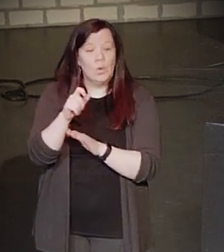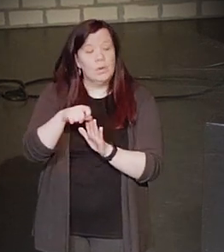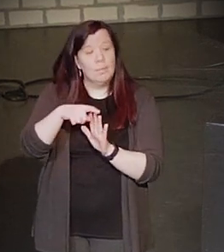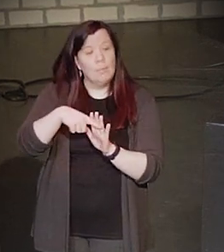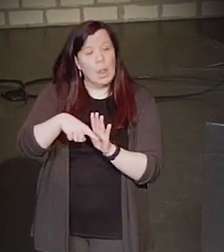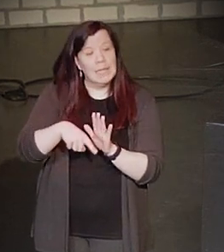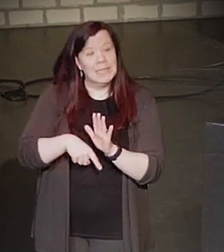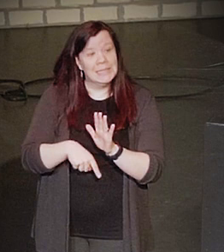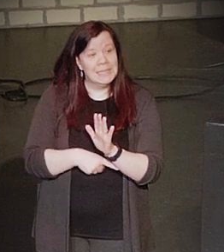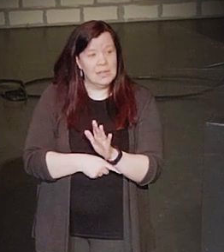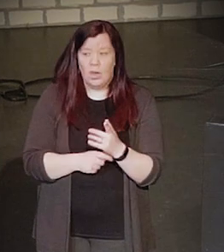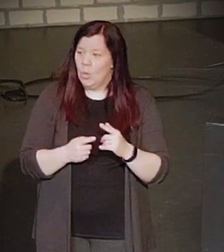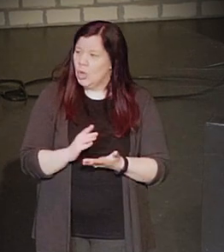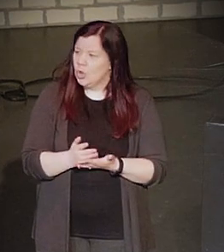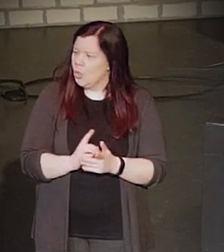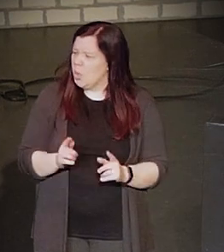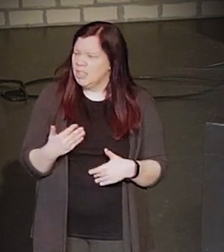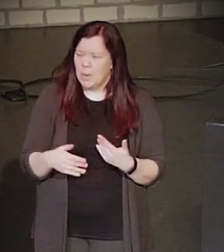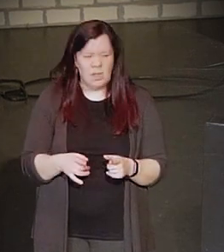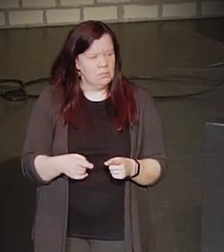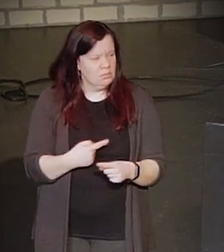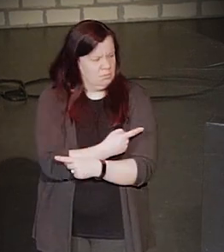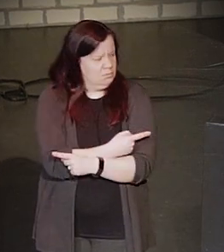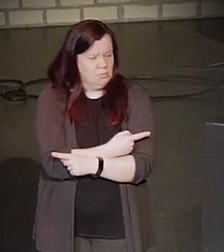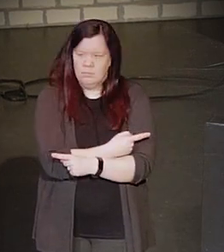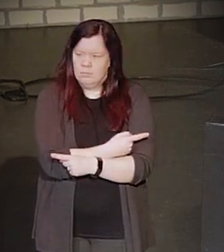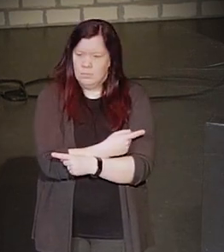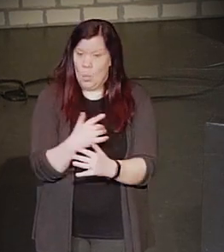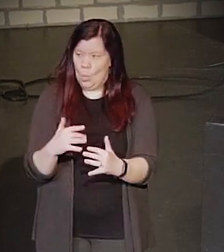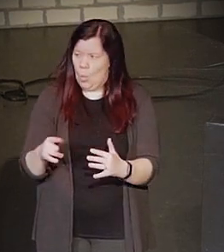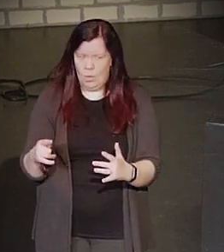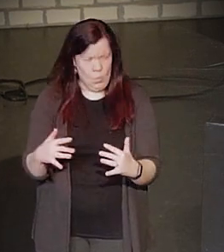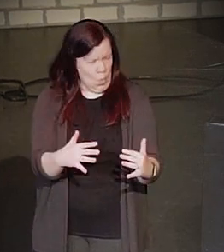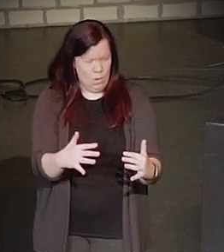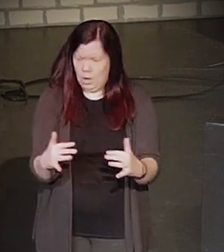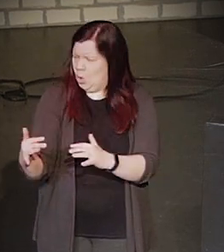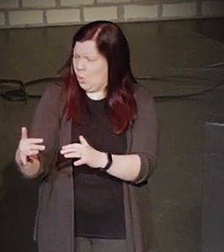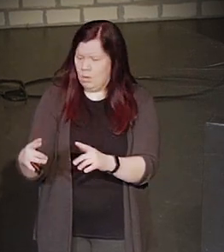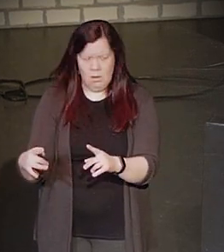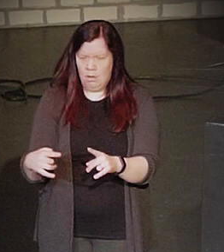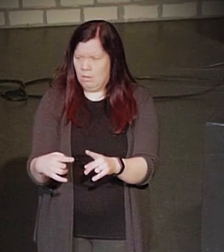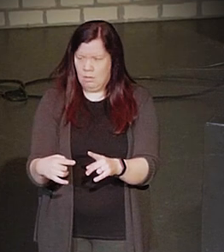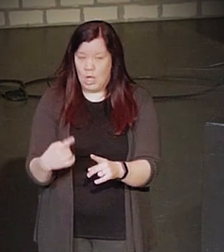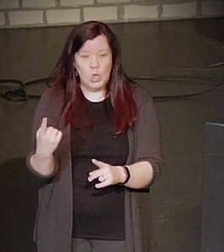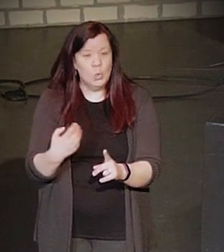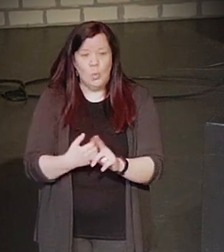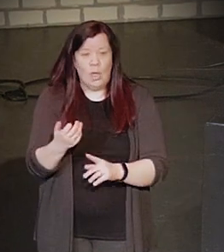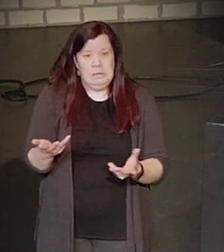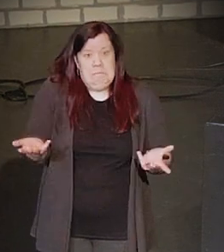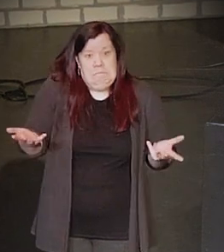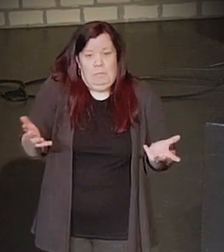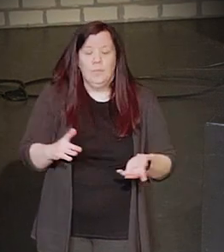which no one's quite sure what is going on, but everyone's at war the whole time and no one can come out on